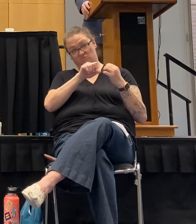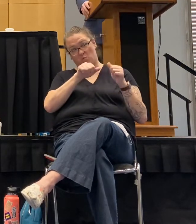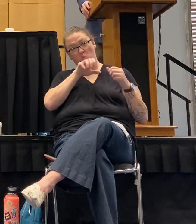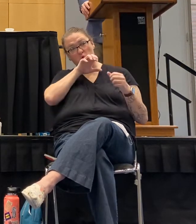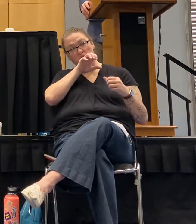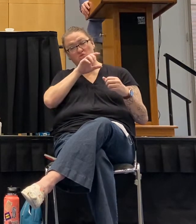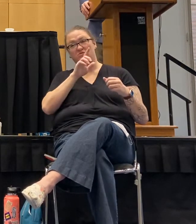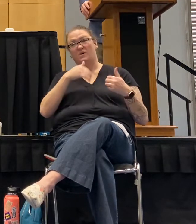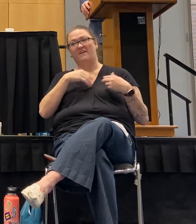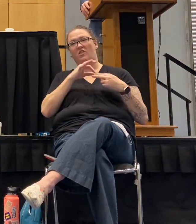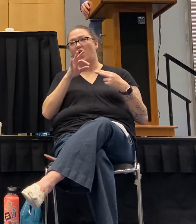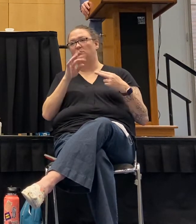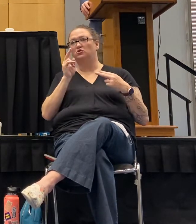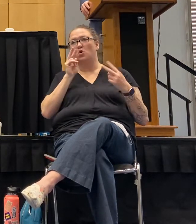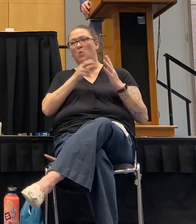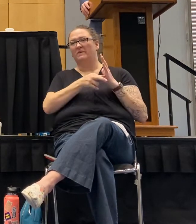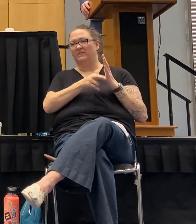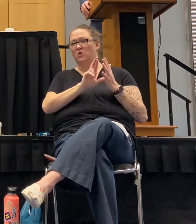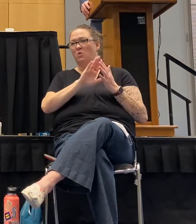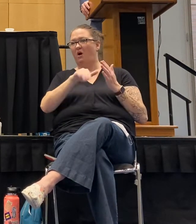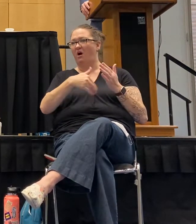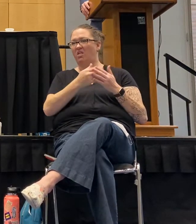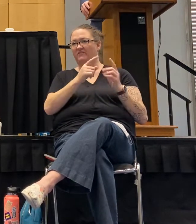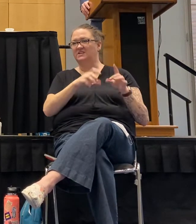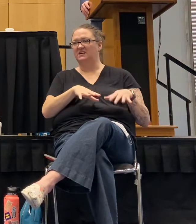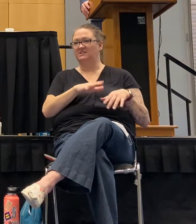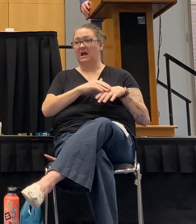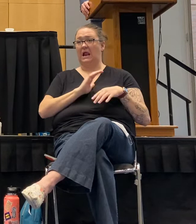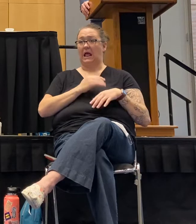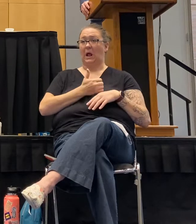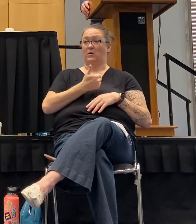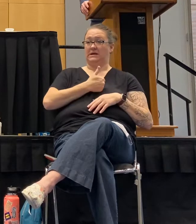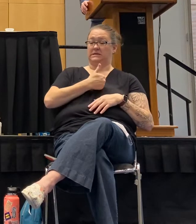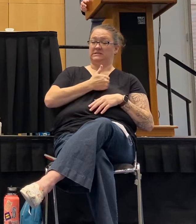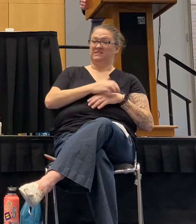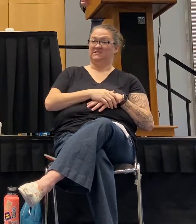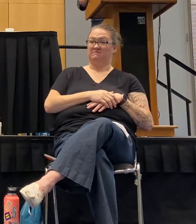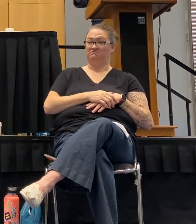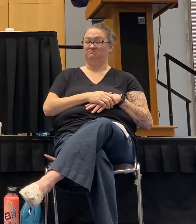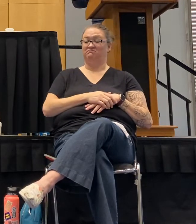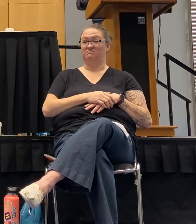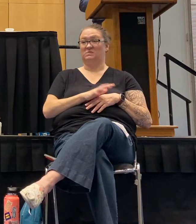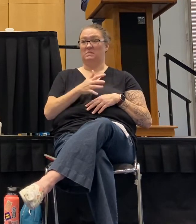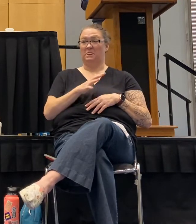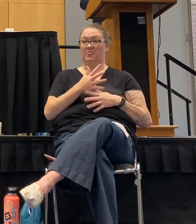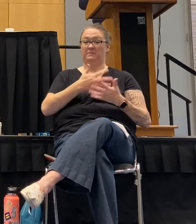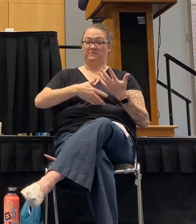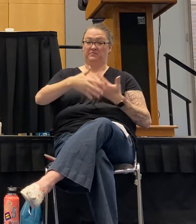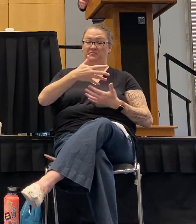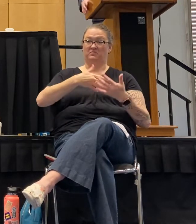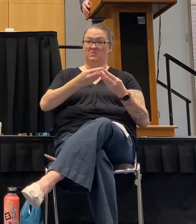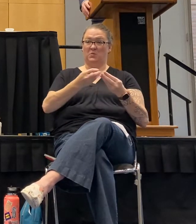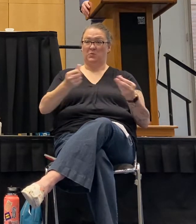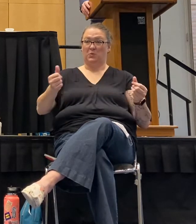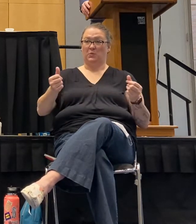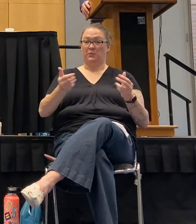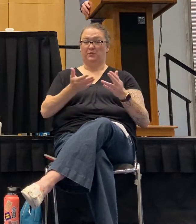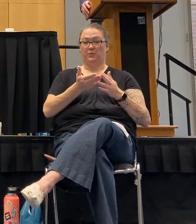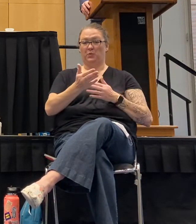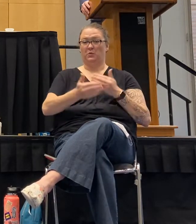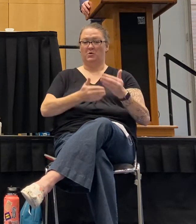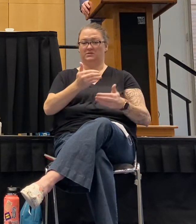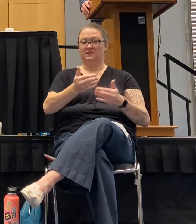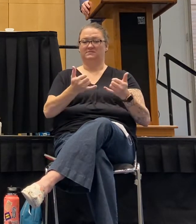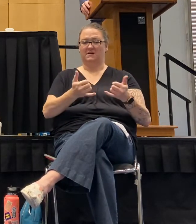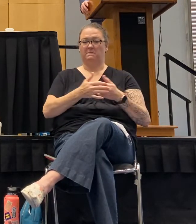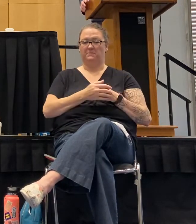we have the option to go in and then review all of that testing on our end. And so it's kind of integrated seamlessly through the process